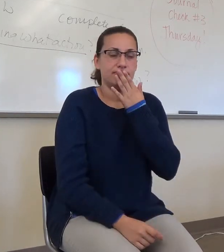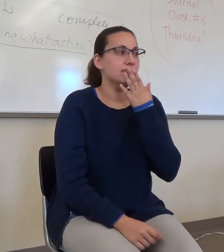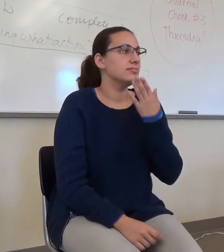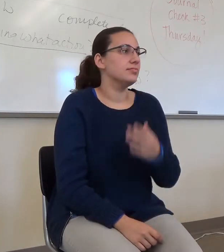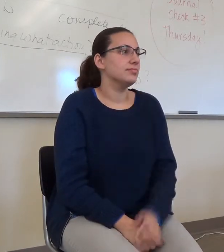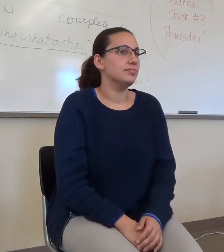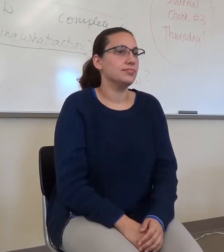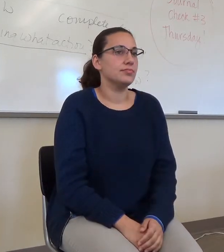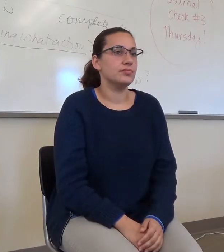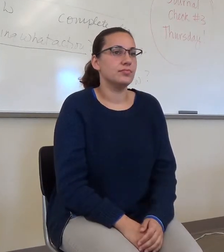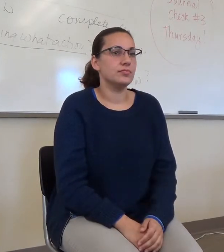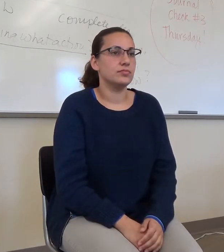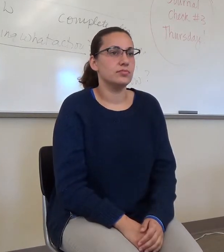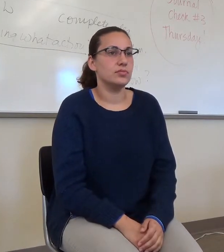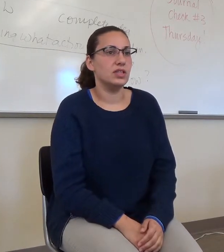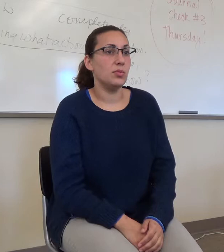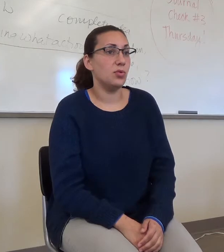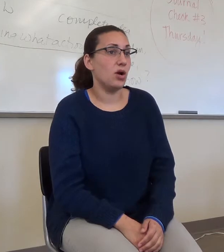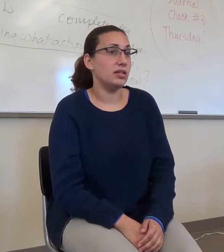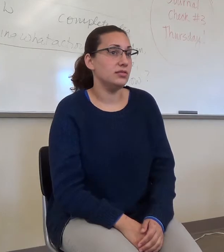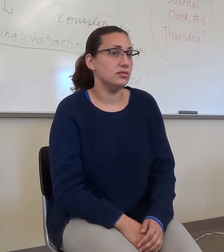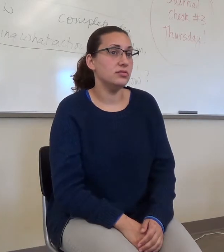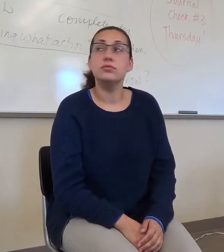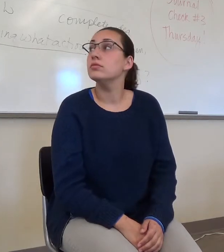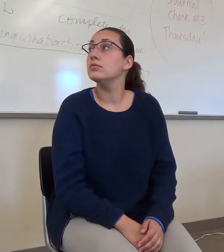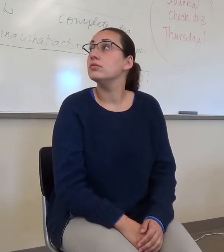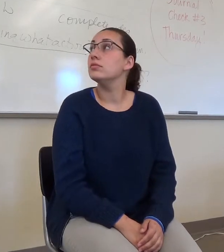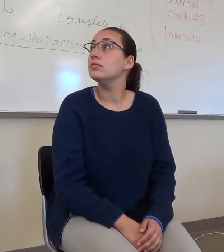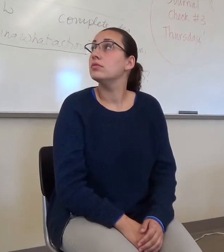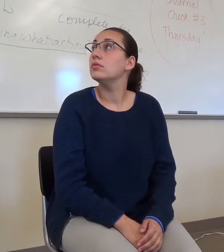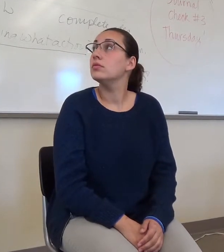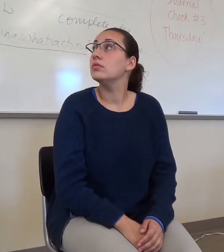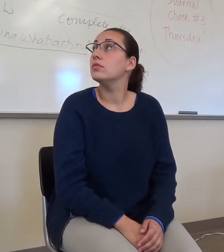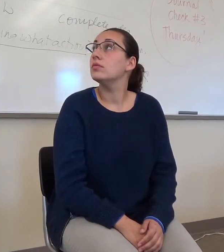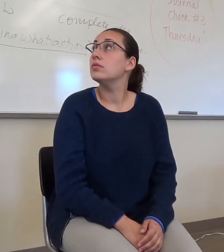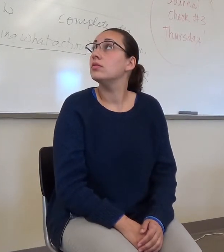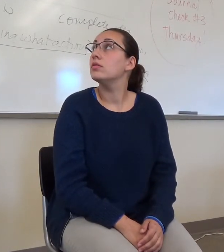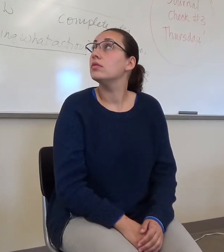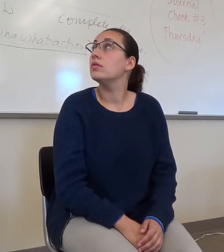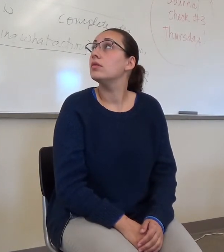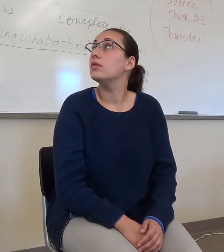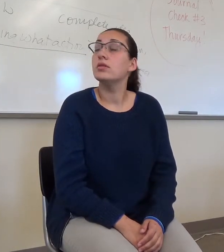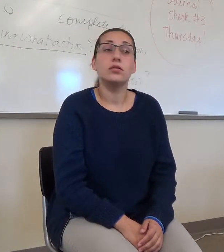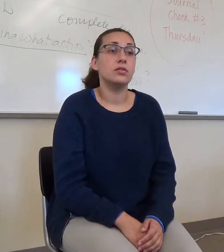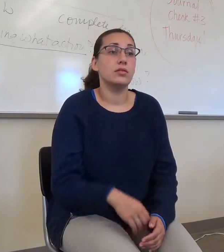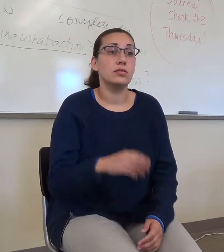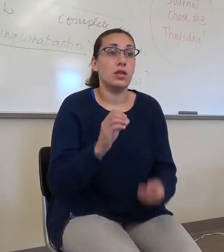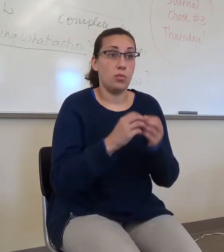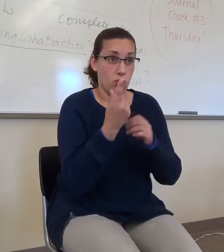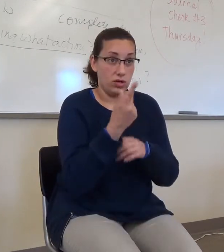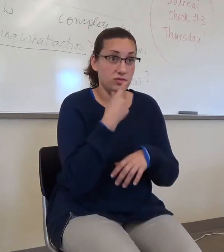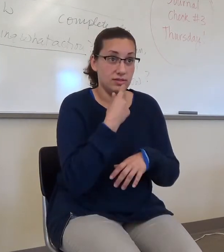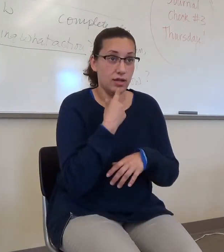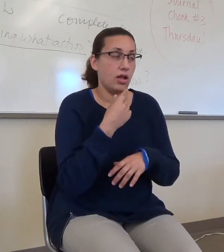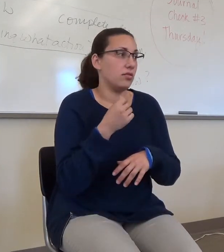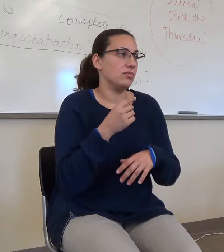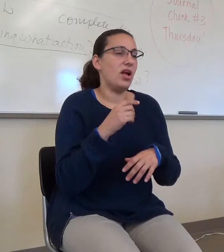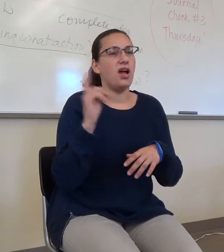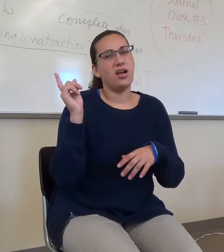Start with the reversal transition. Number 1? Well, cannibalism is generally considered a monstrous crime.